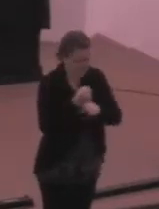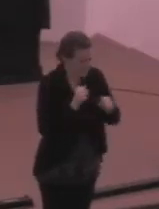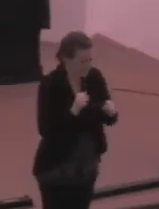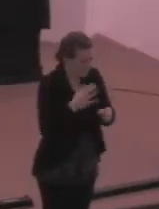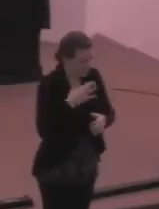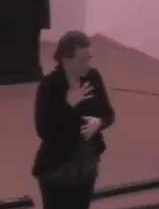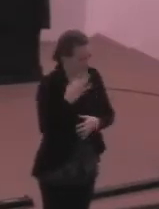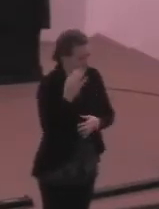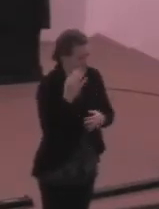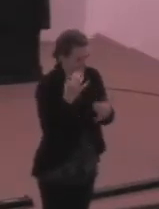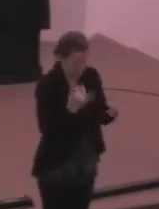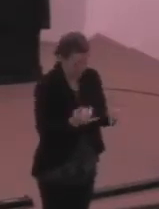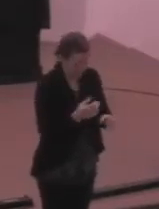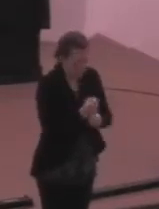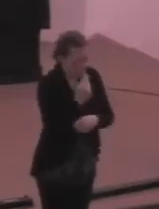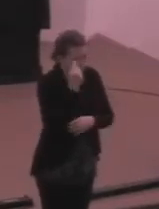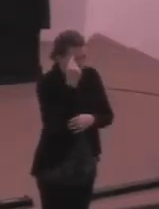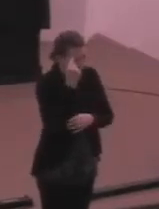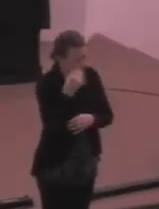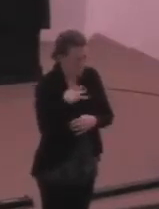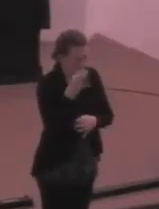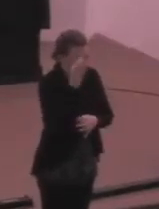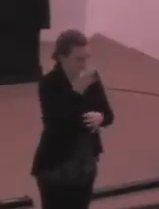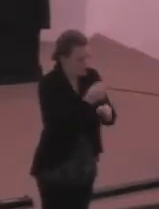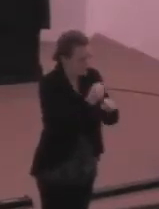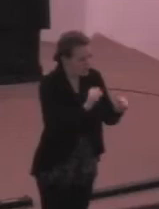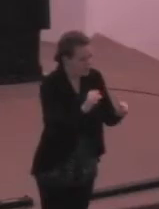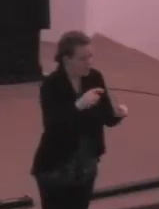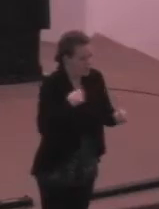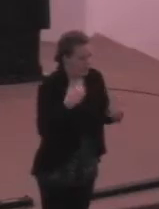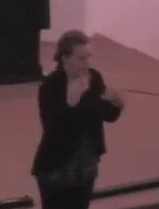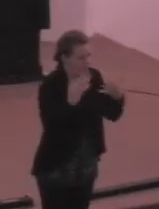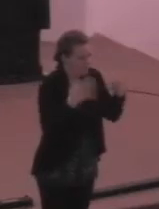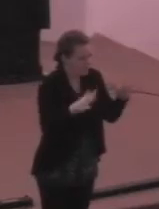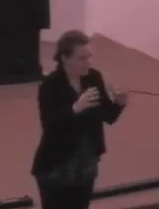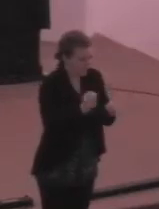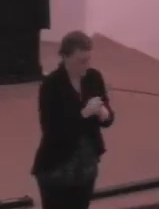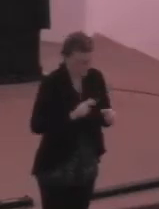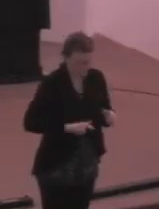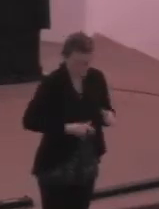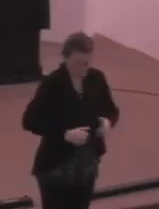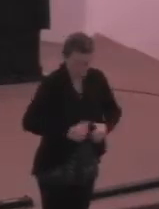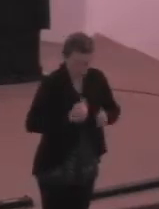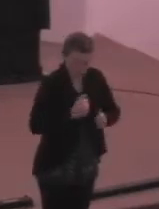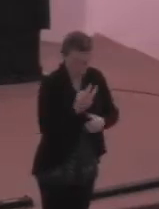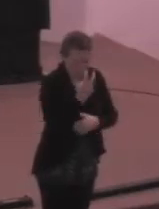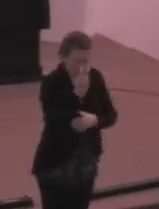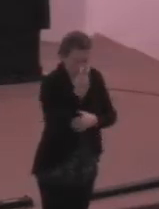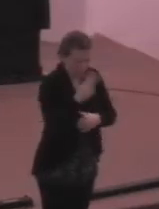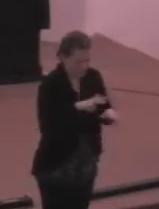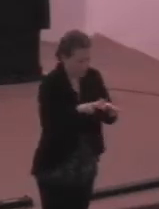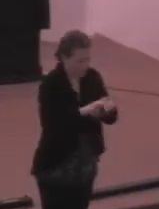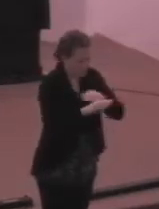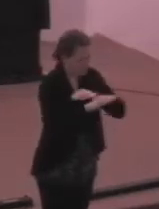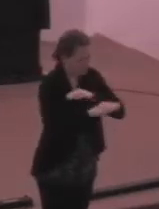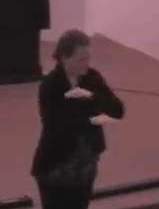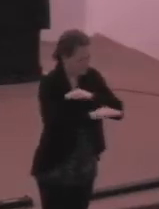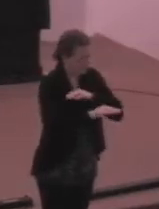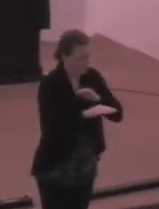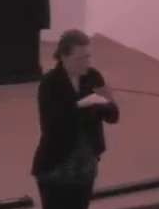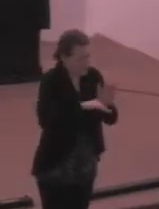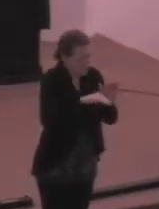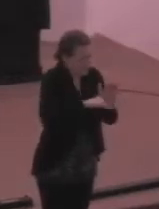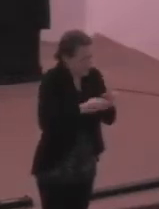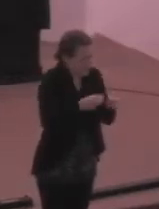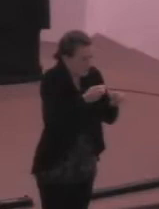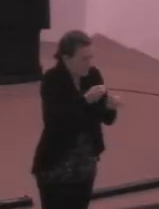makes sense. My future is secure. I'm finished and done with low living, sidewalking, cheap giving, and dwarf